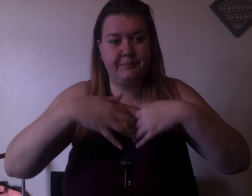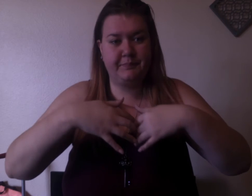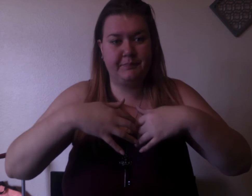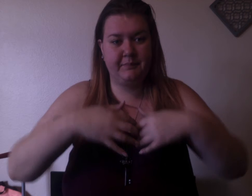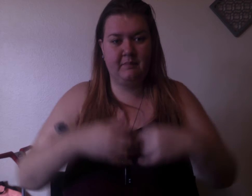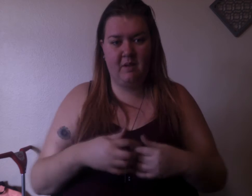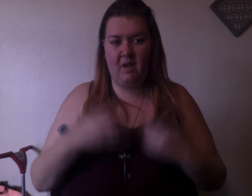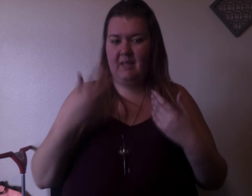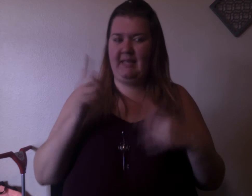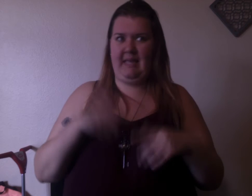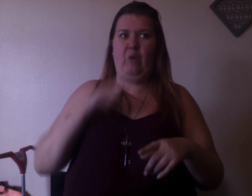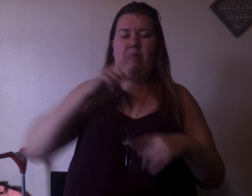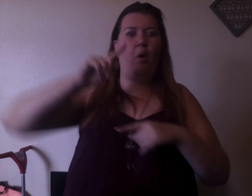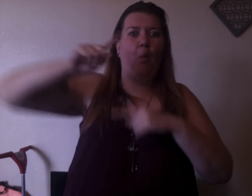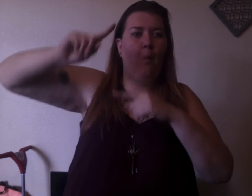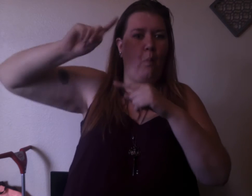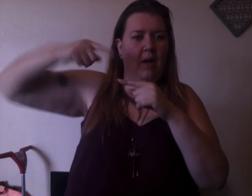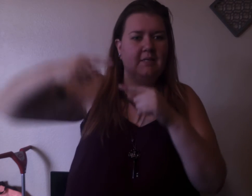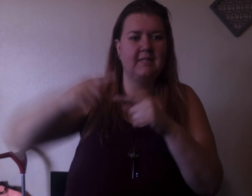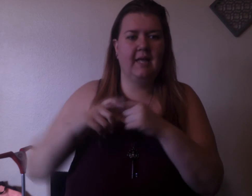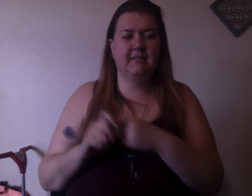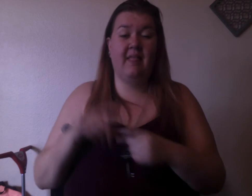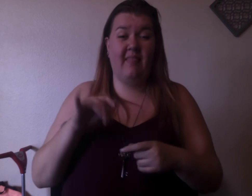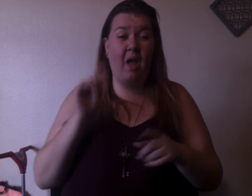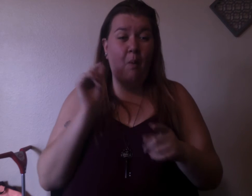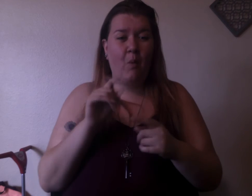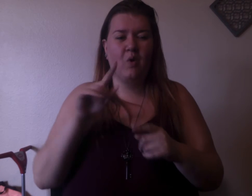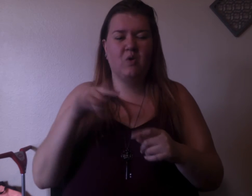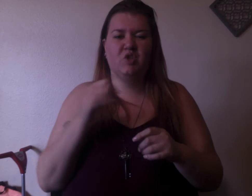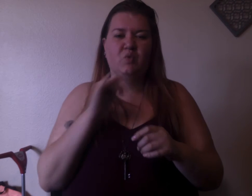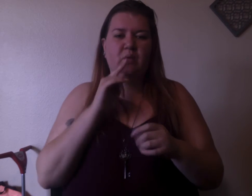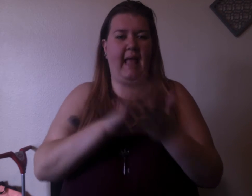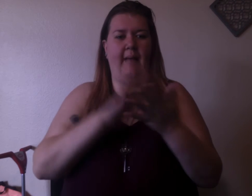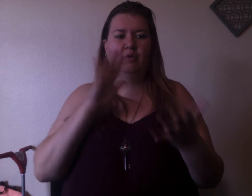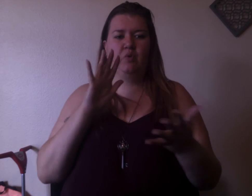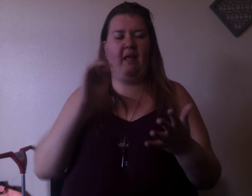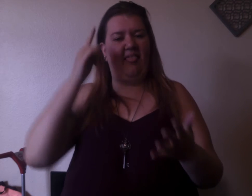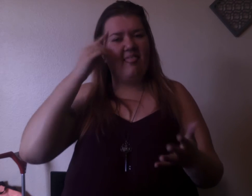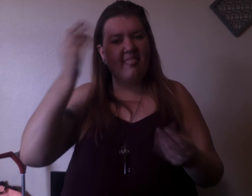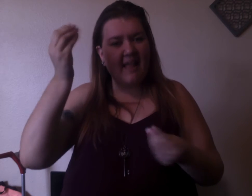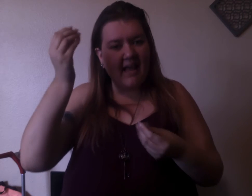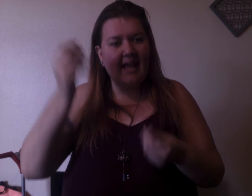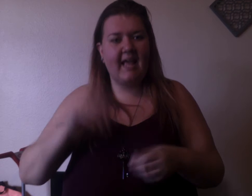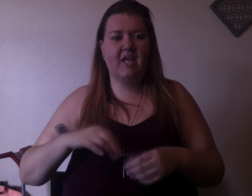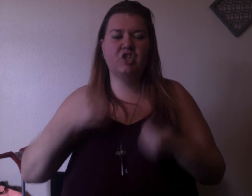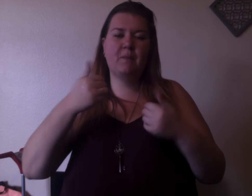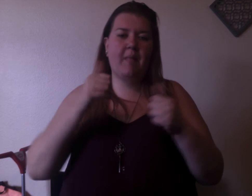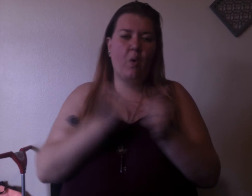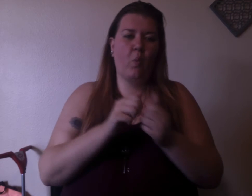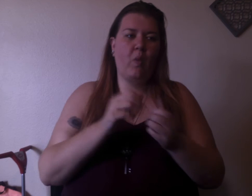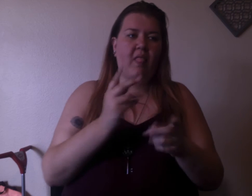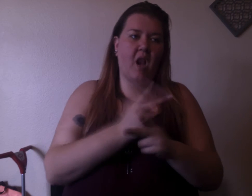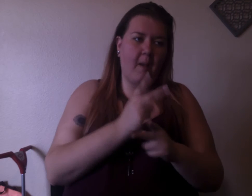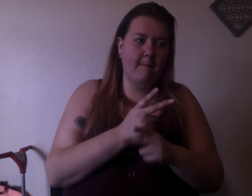can really process. At this point, it almost just becomes abstract, thinking. It just becomes playing with numbers and mathematics. But to